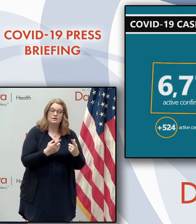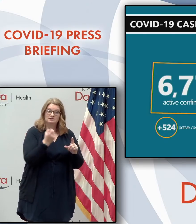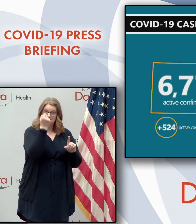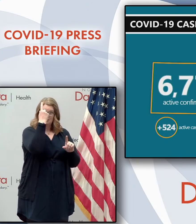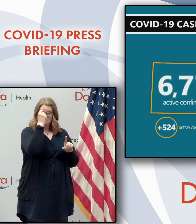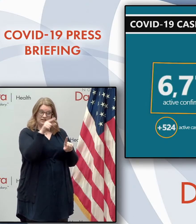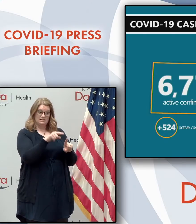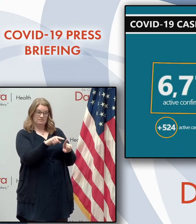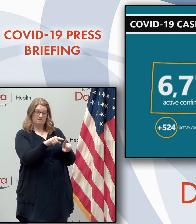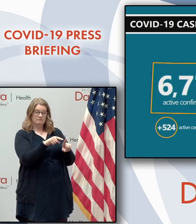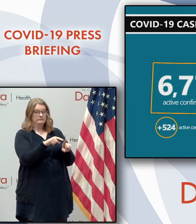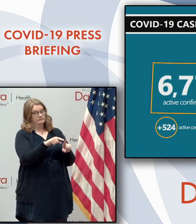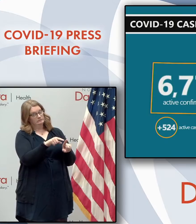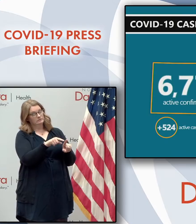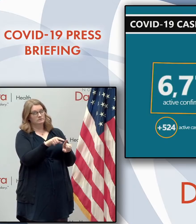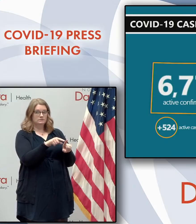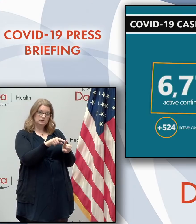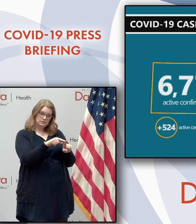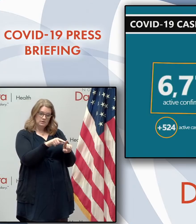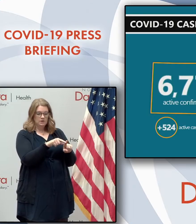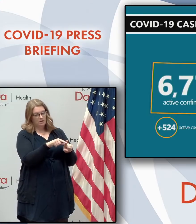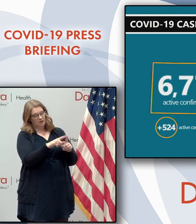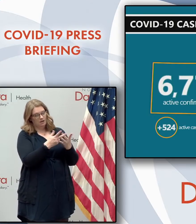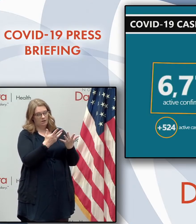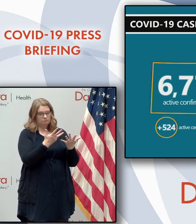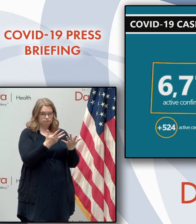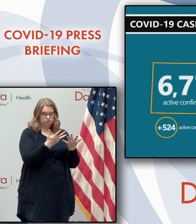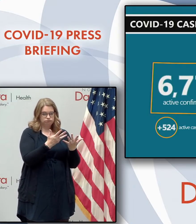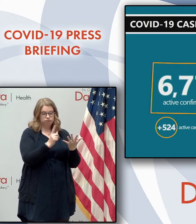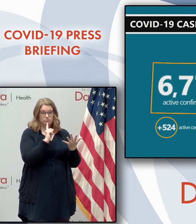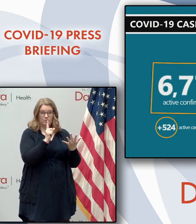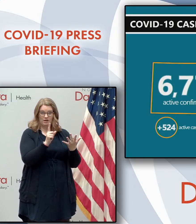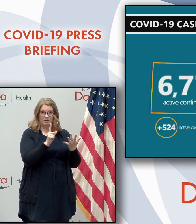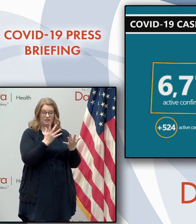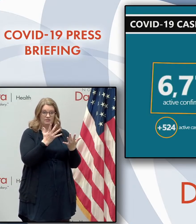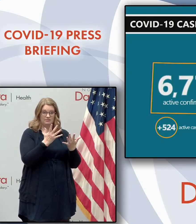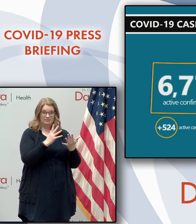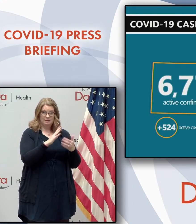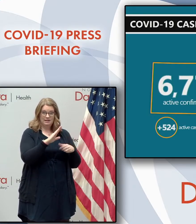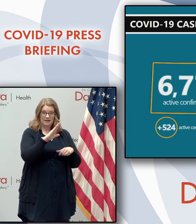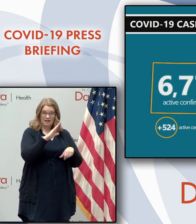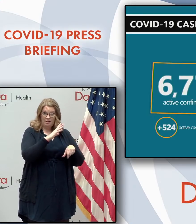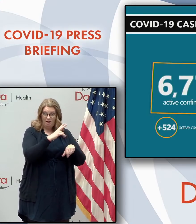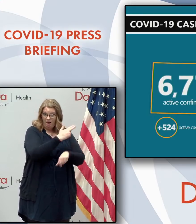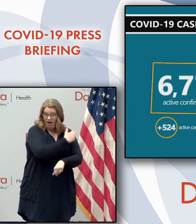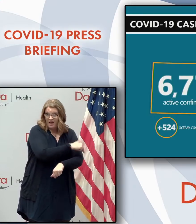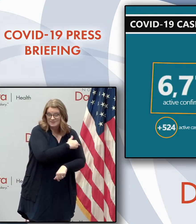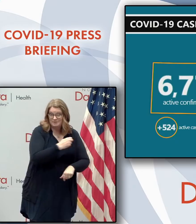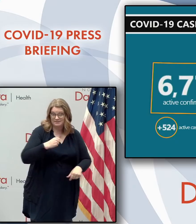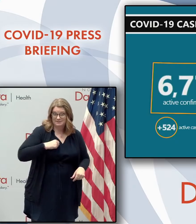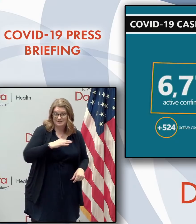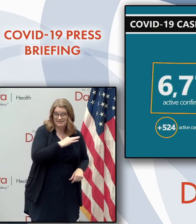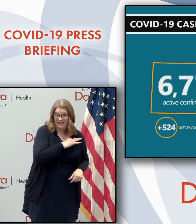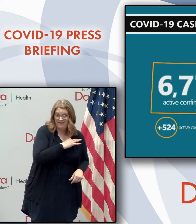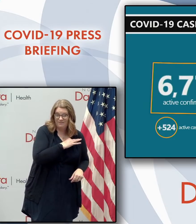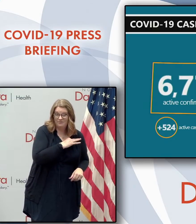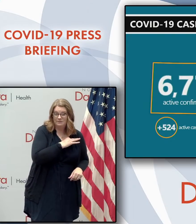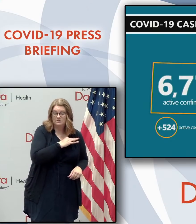potential, pending strain or shortage nationwide of hospital staff that would come with